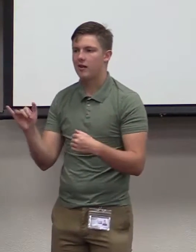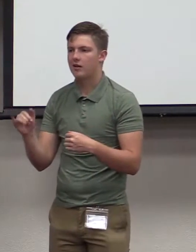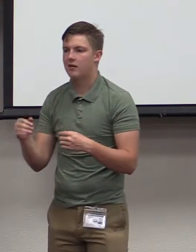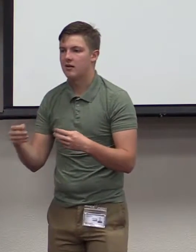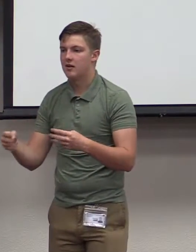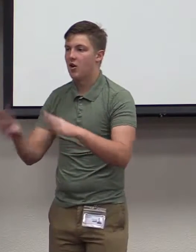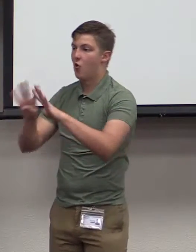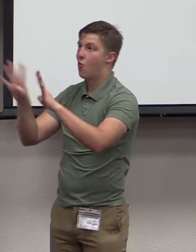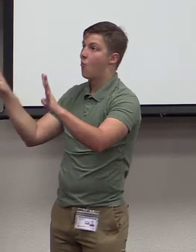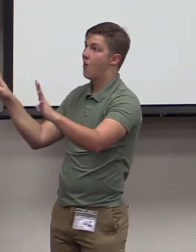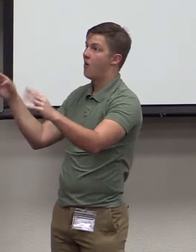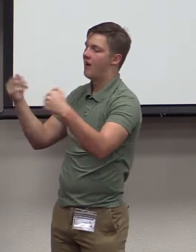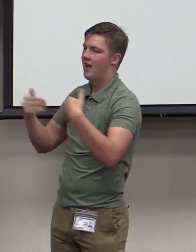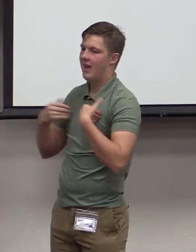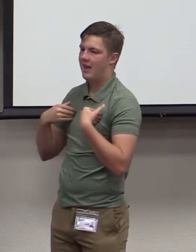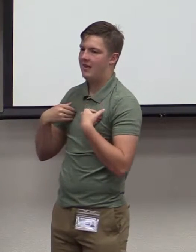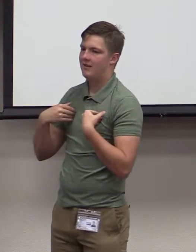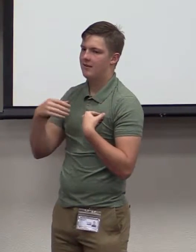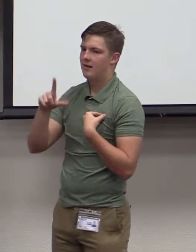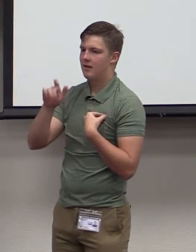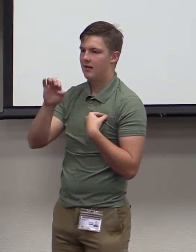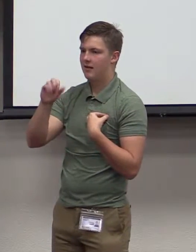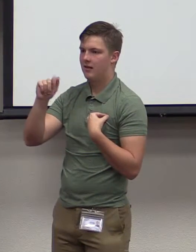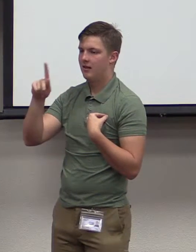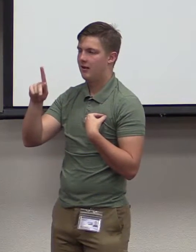So stop it before it bursts.